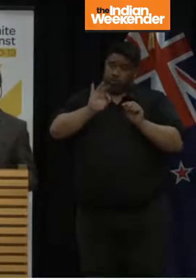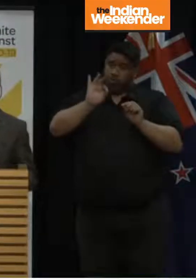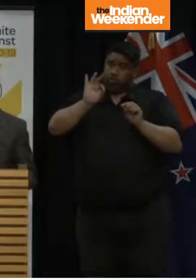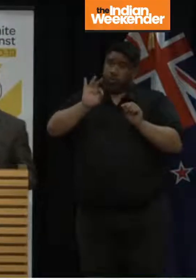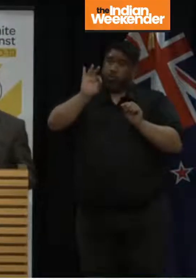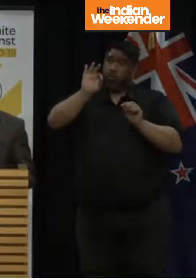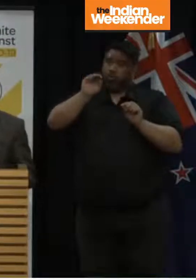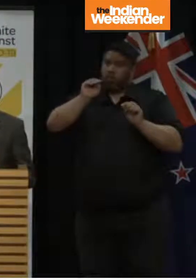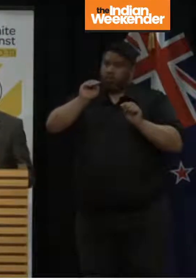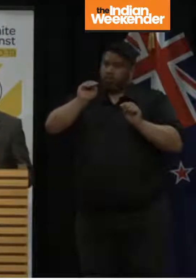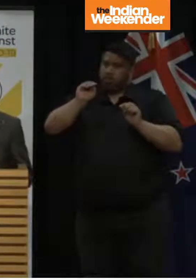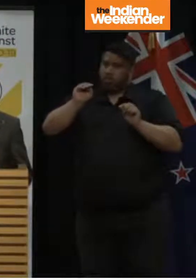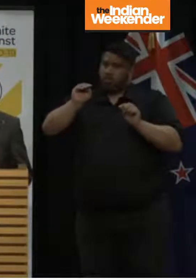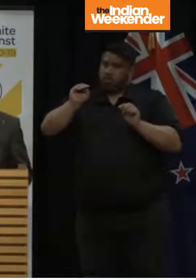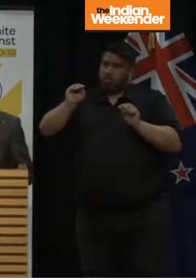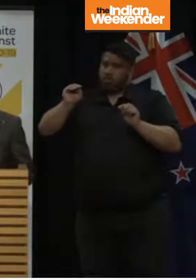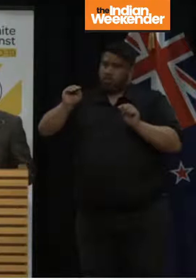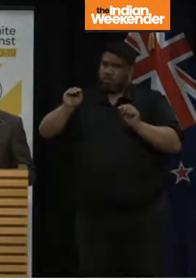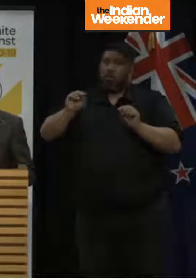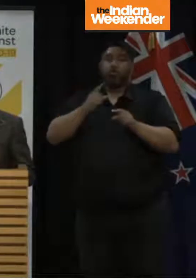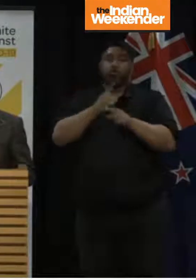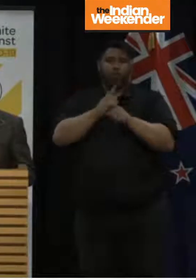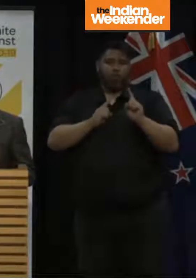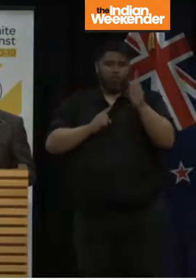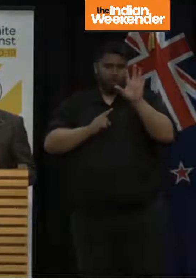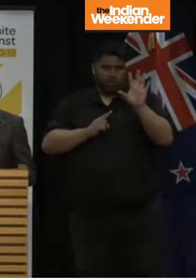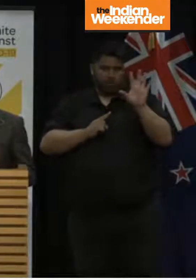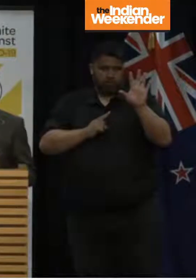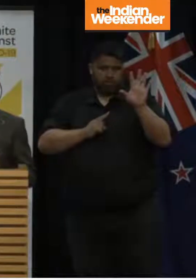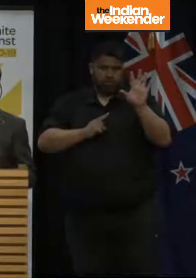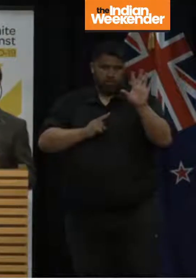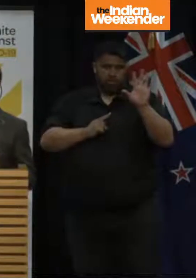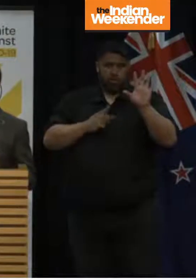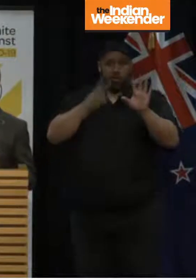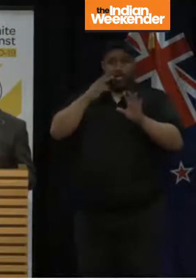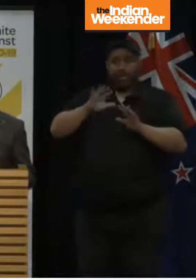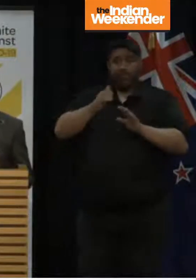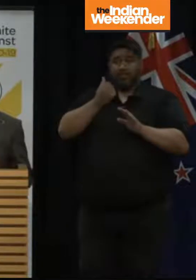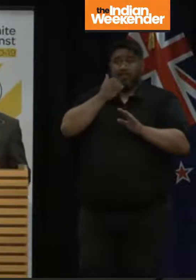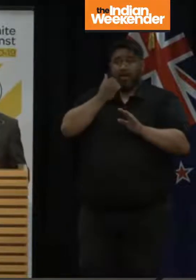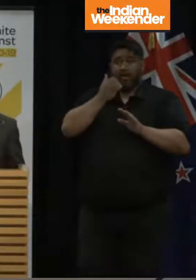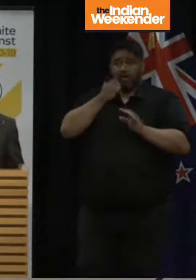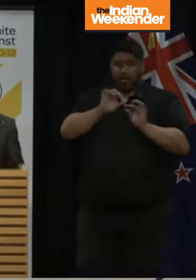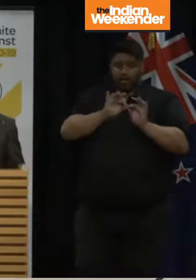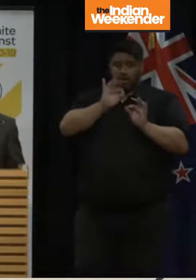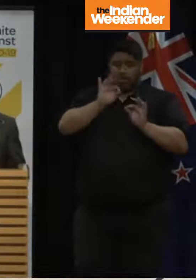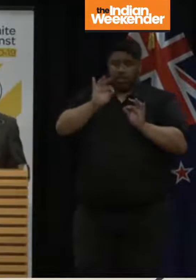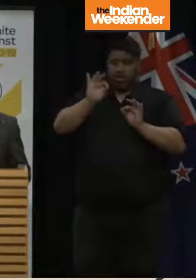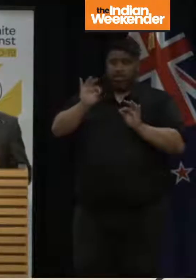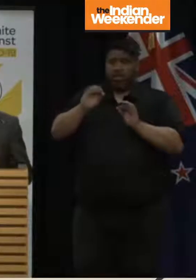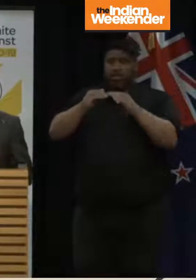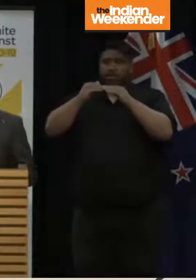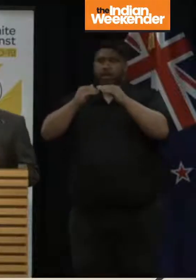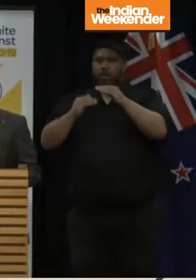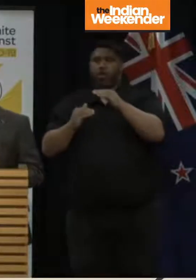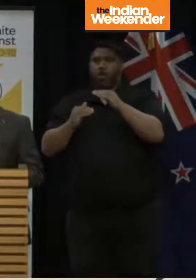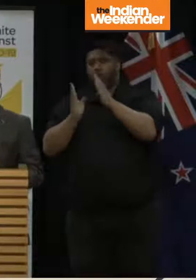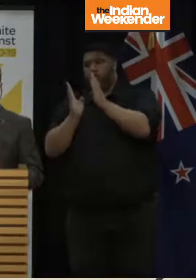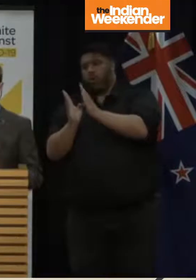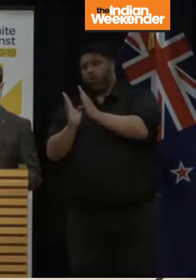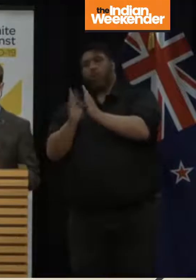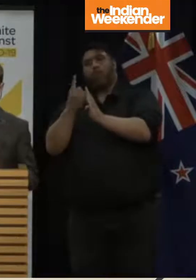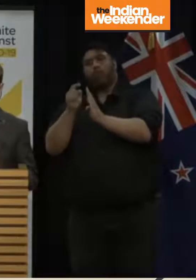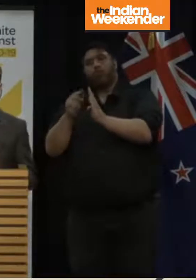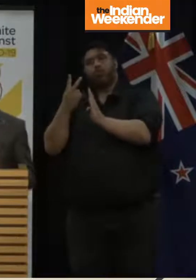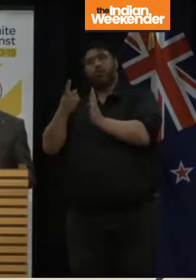Now, this is just the Auckland region, I should say, but you can see it's now at or below that 1.2 R value, and